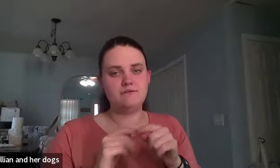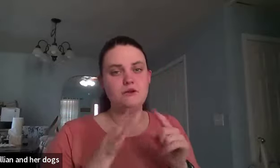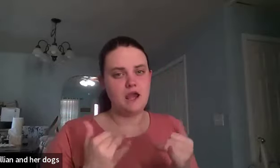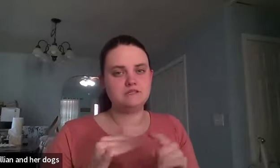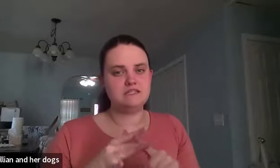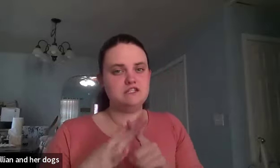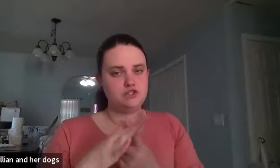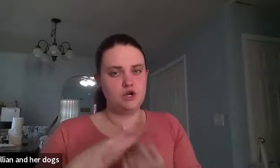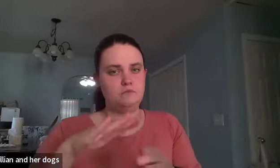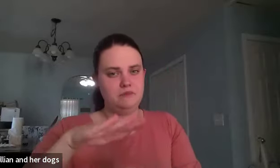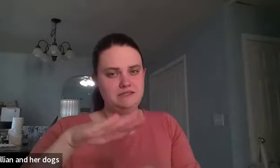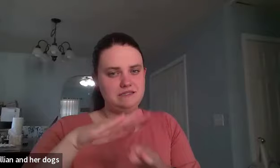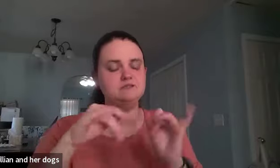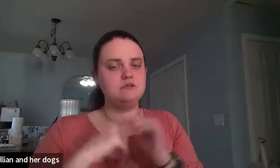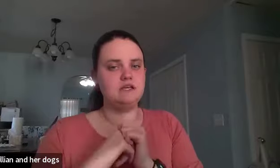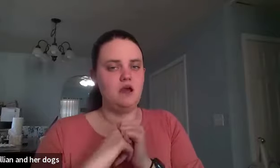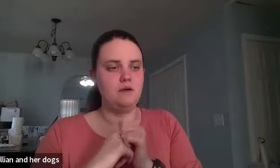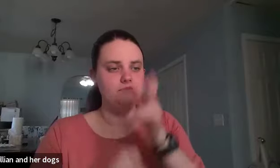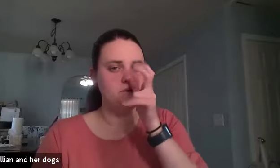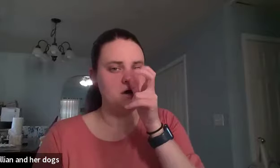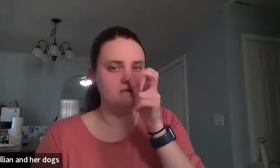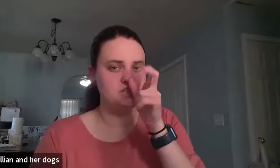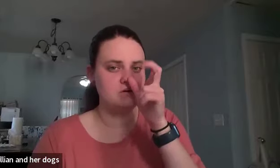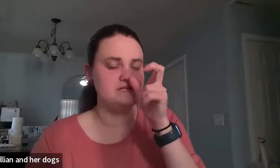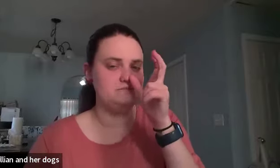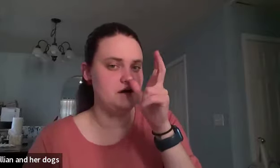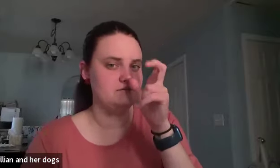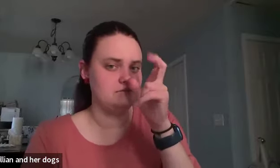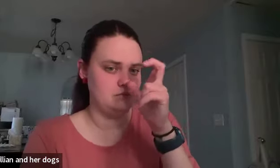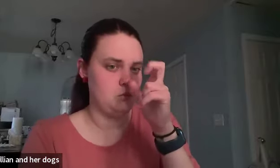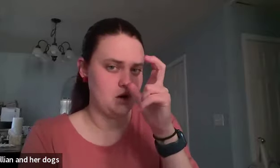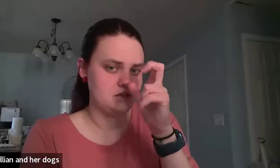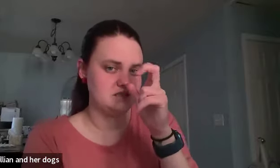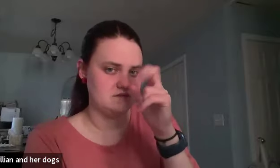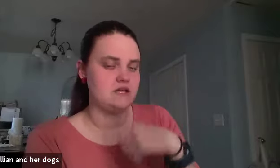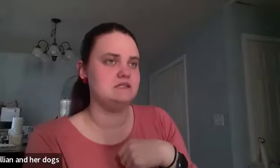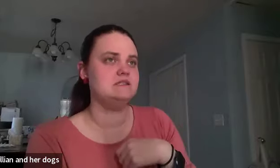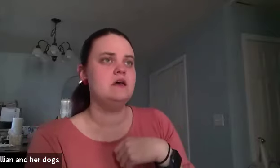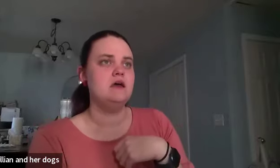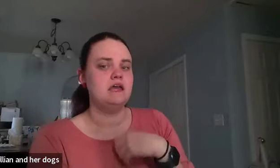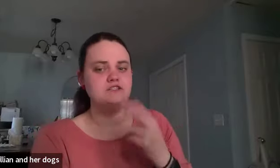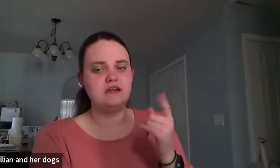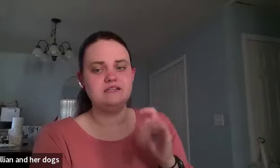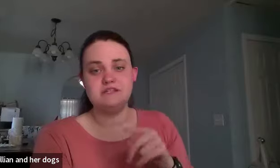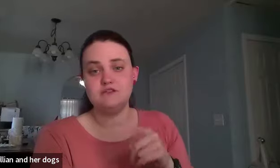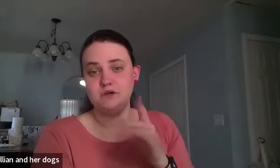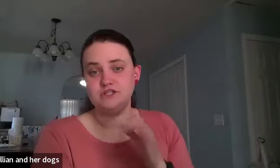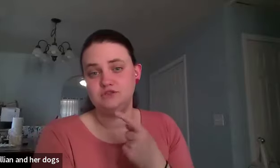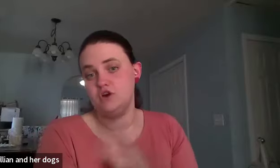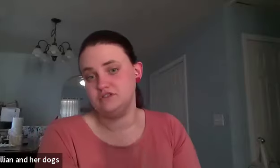But for now, since it's starter basics, really, the generalized bug works and suffices. It also kind of depends on the person you talk